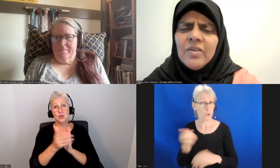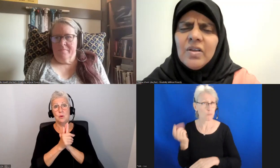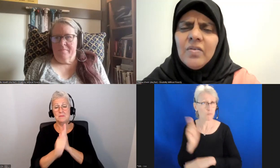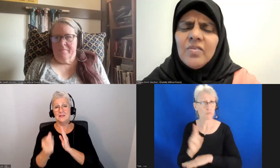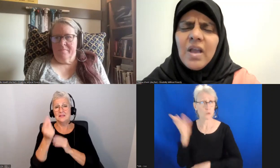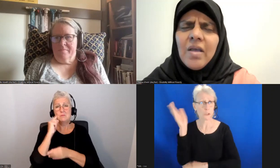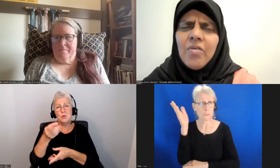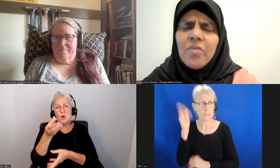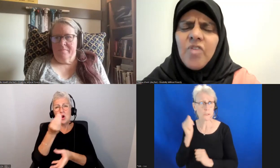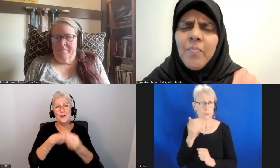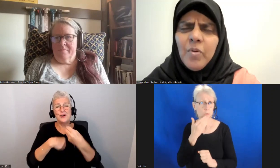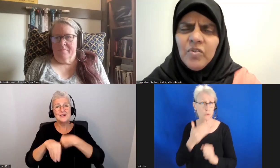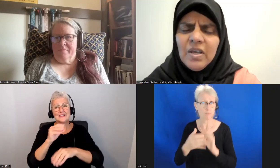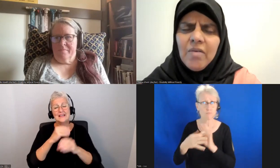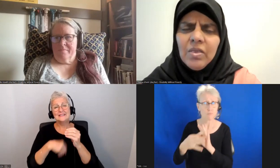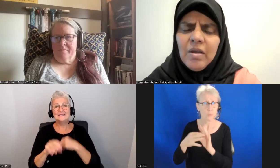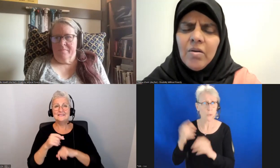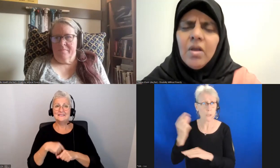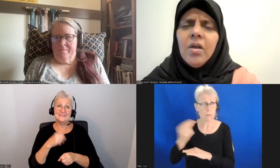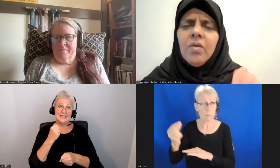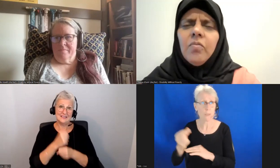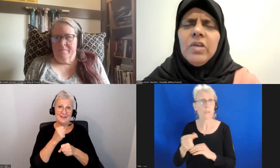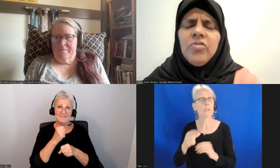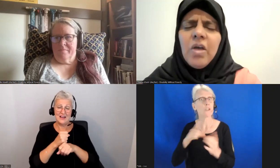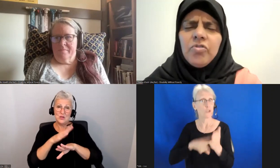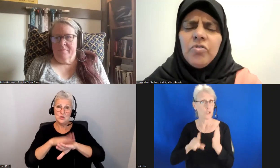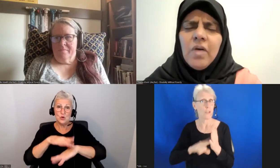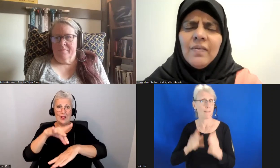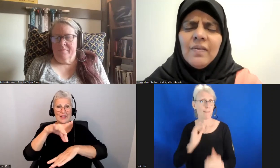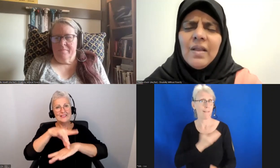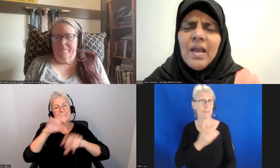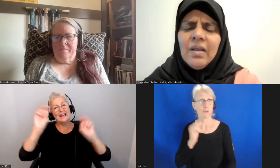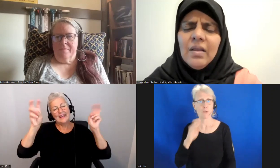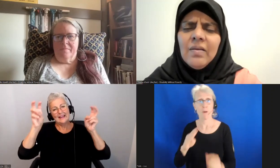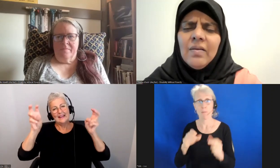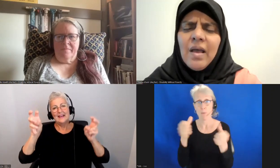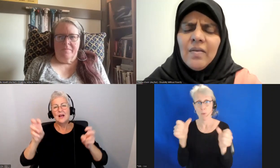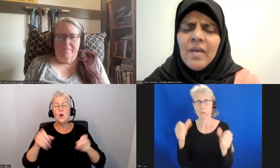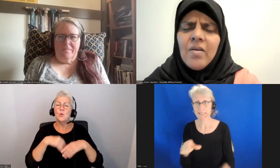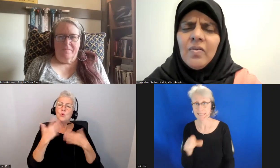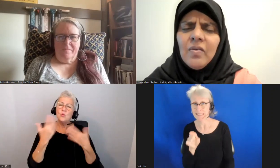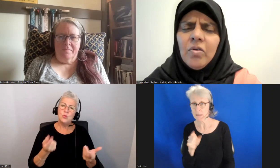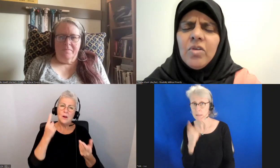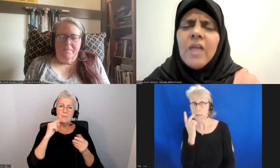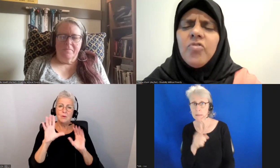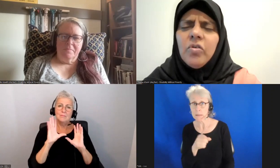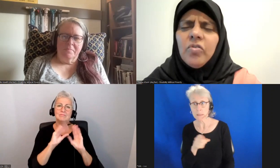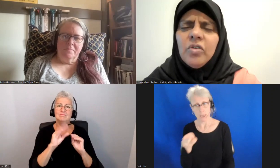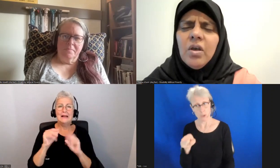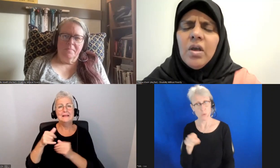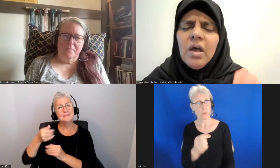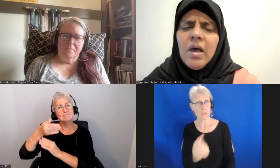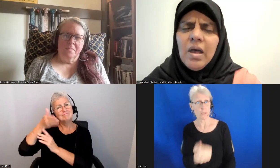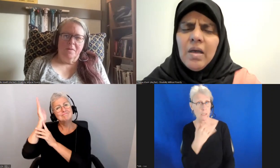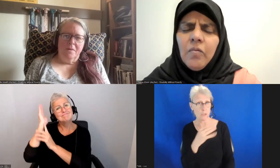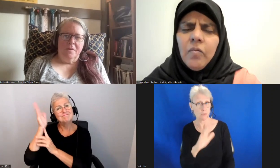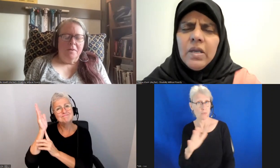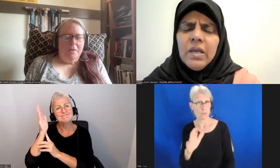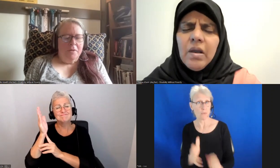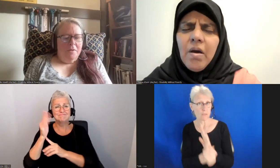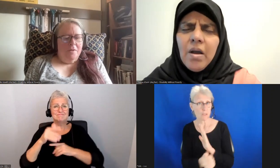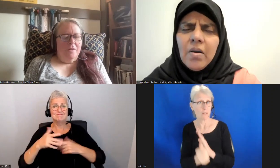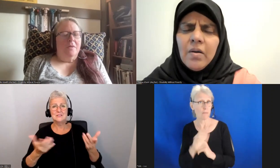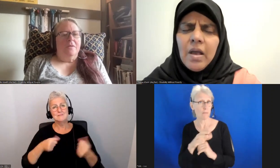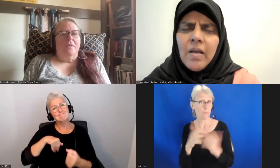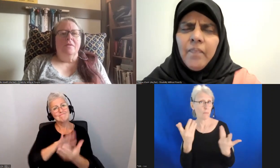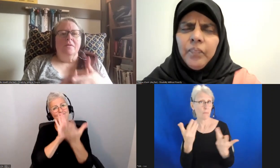government relations, check out our job posting out there. Reach out to us and send us your credentials.